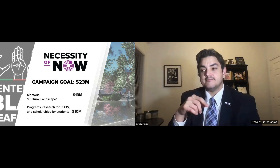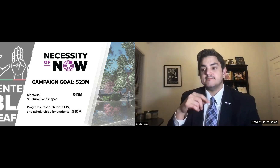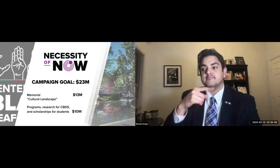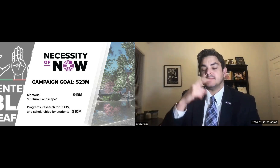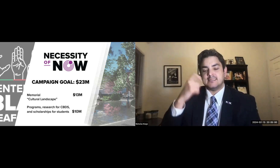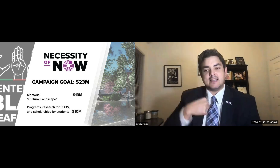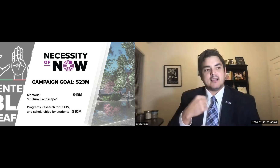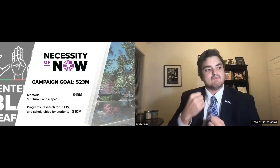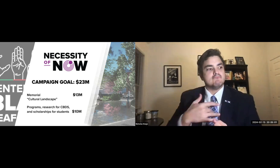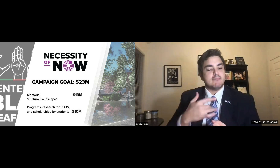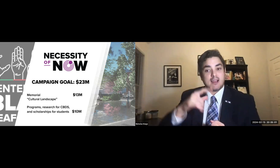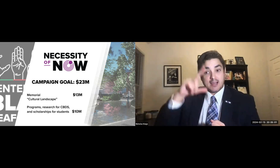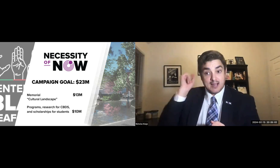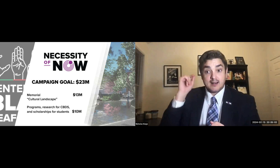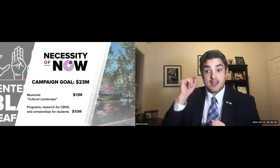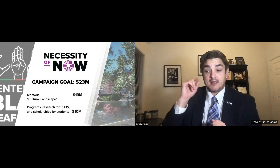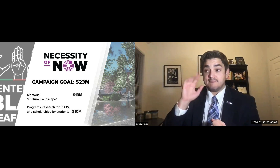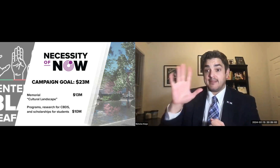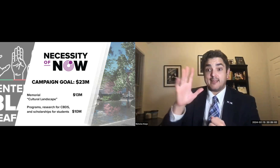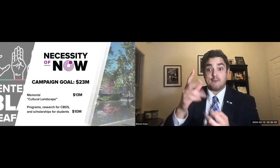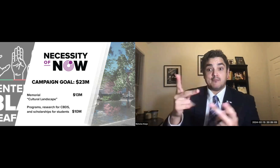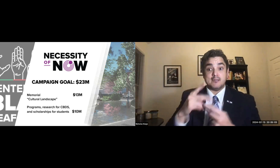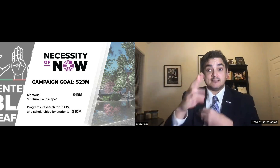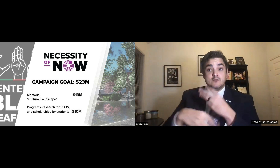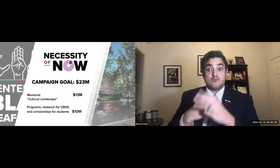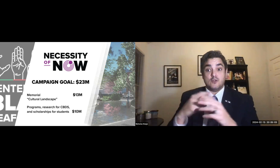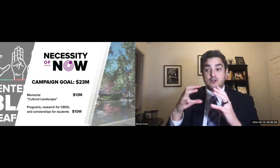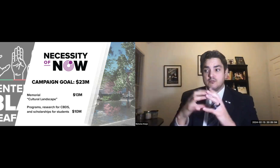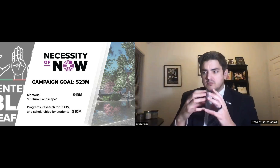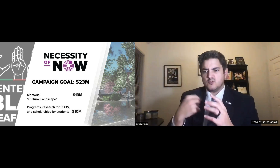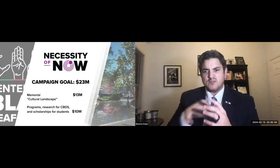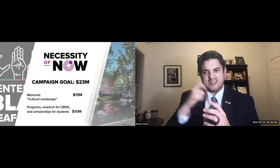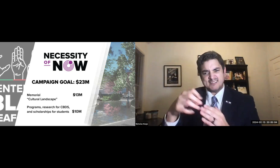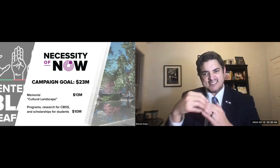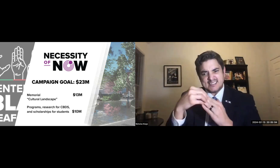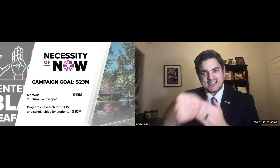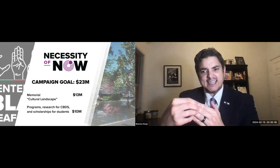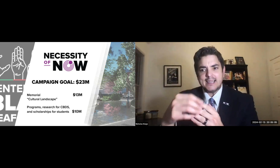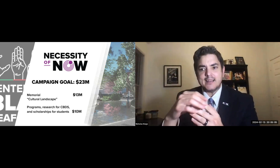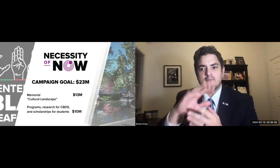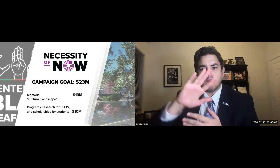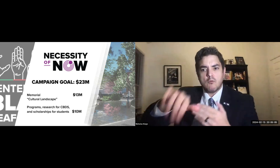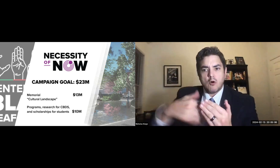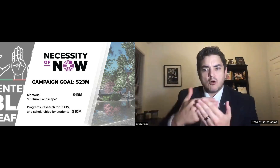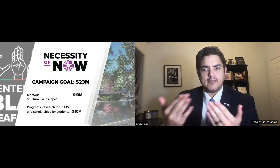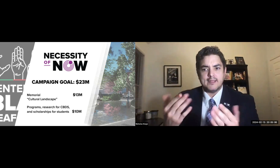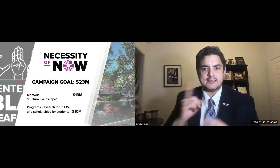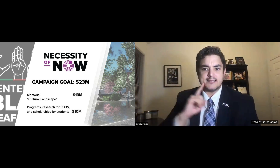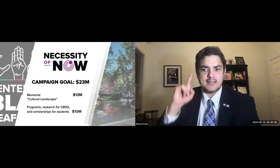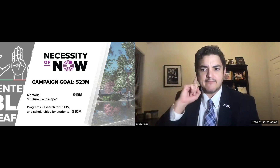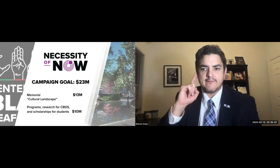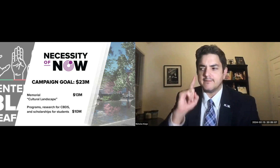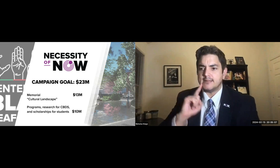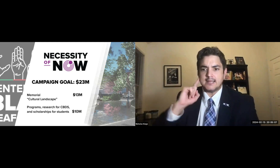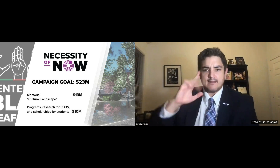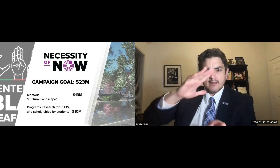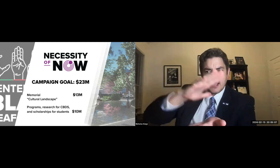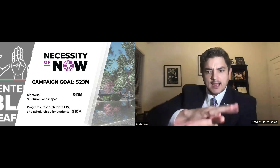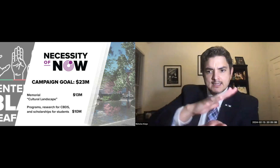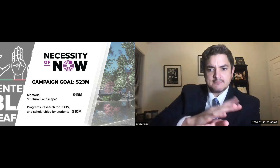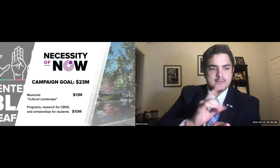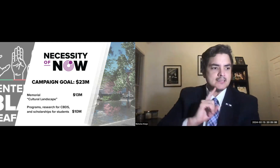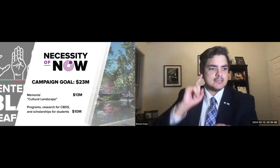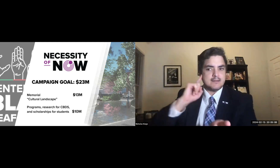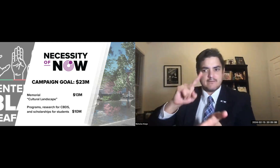And I am really excited to see what they're planning to do. Because Gallaudet's place in the world, it needs to be